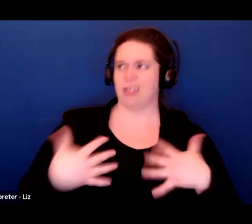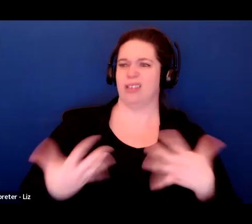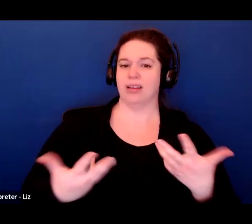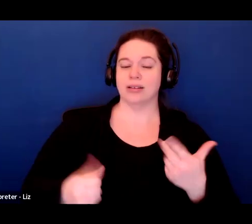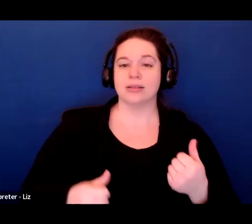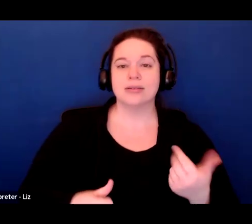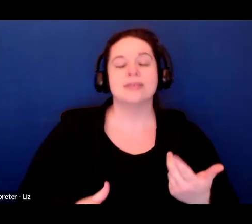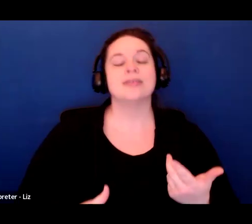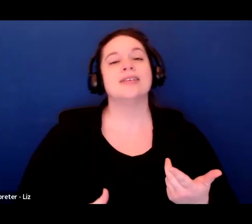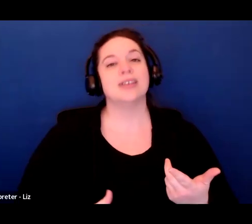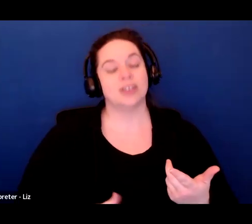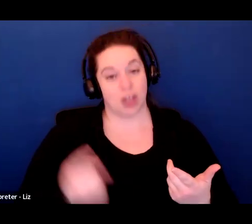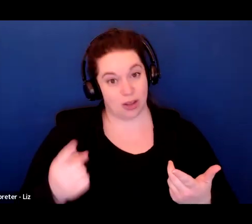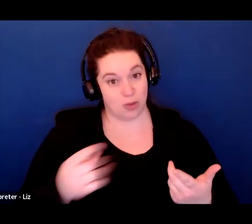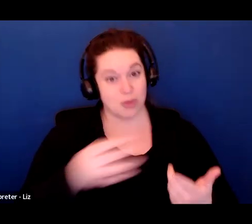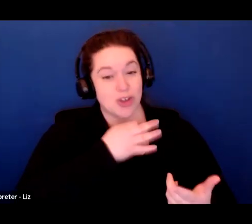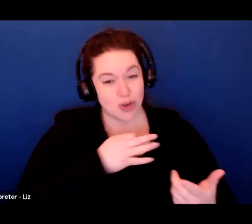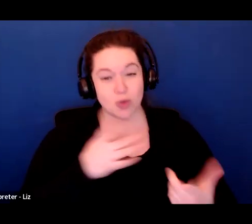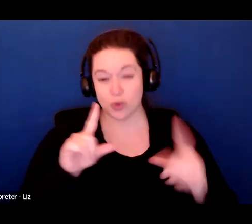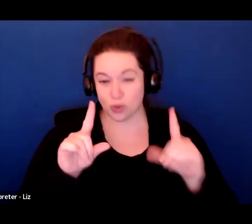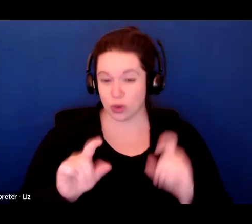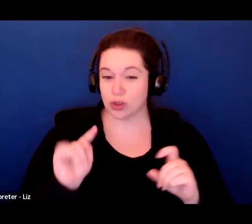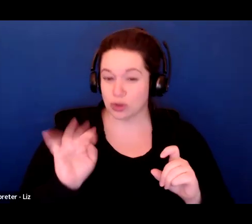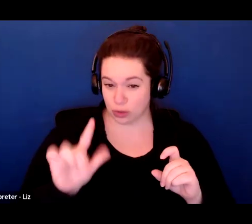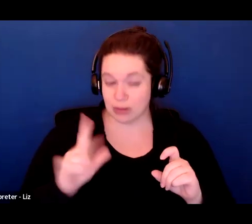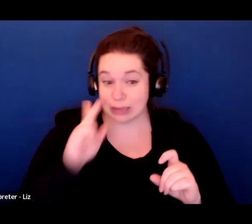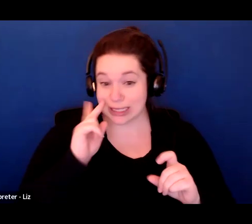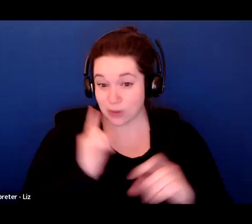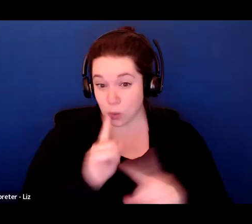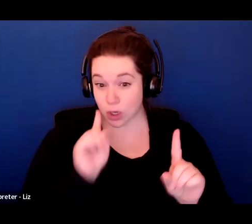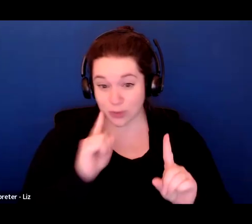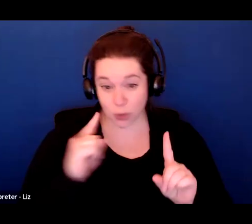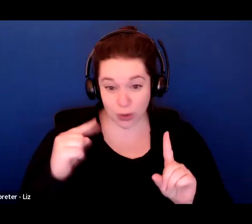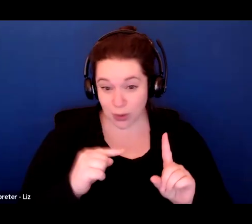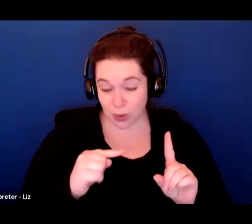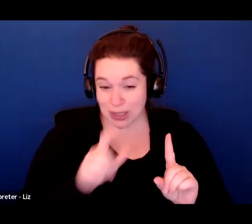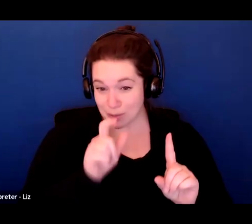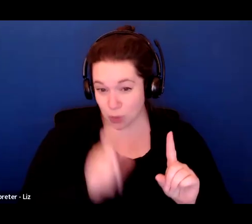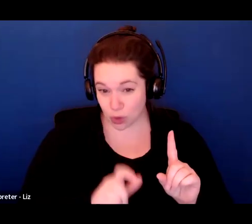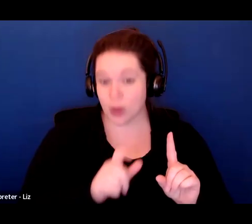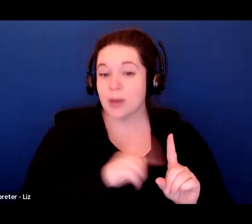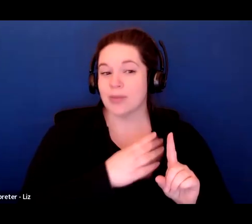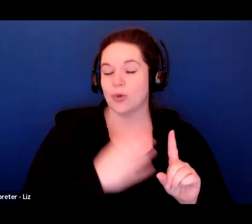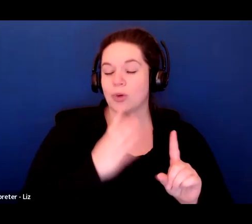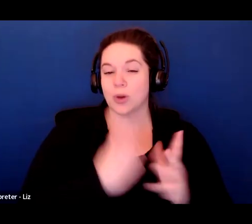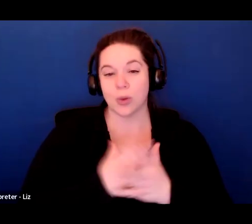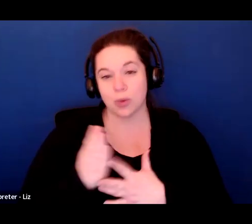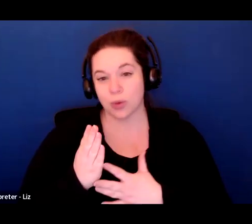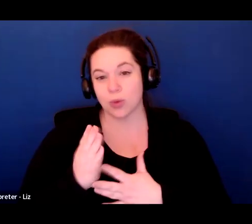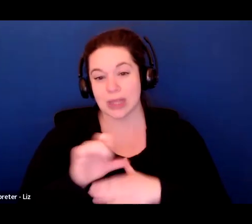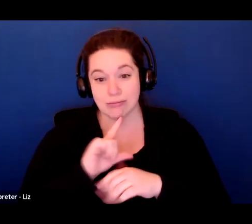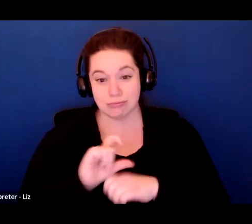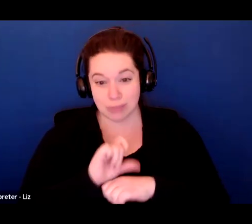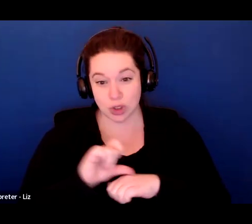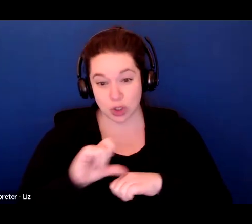want to do a trial. So, try it. They probably just want to see if it works for you as an individual before they go through a surgery.